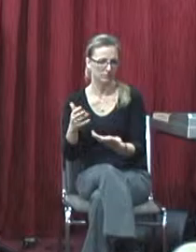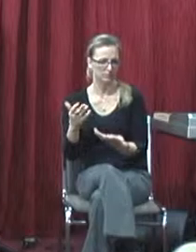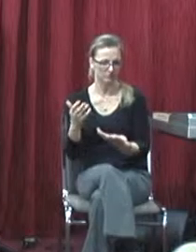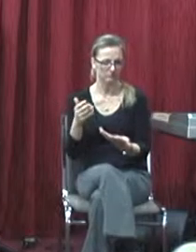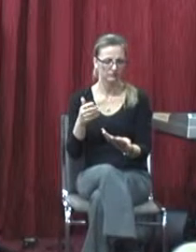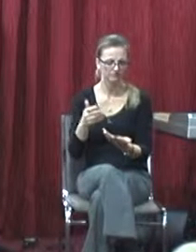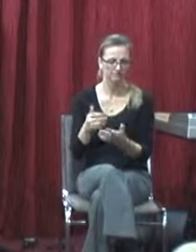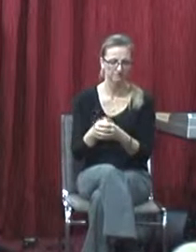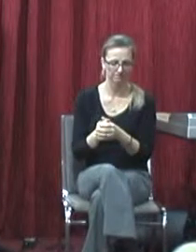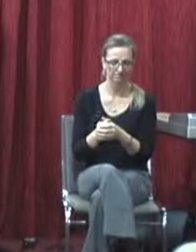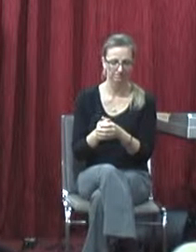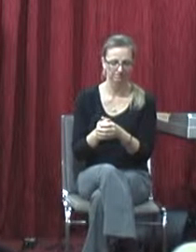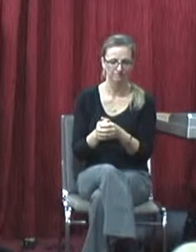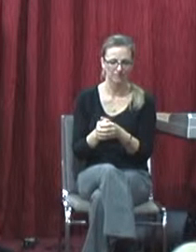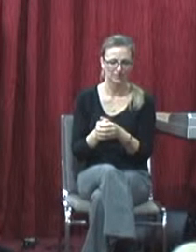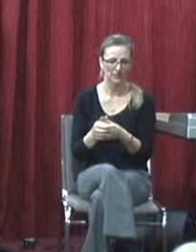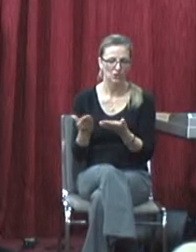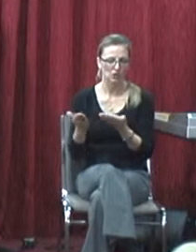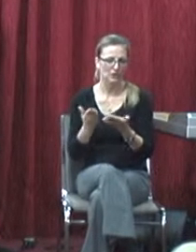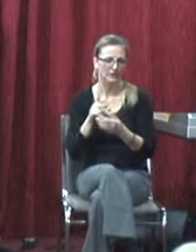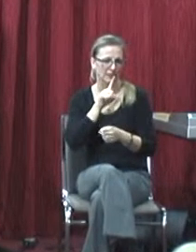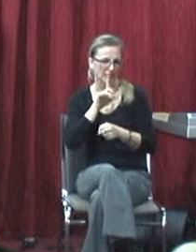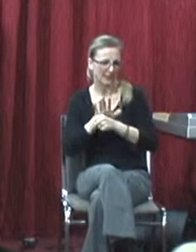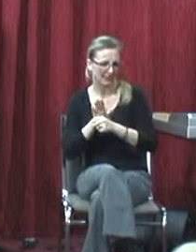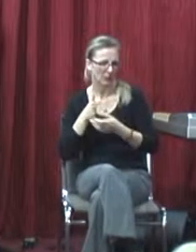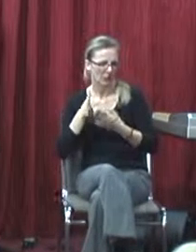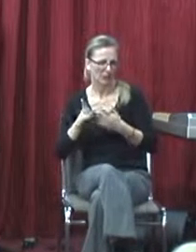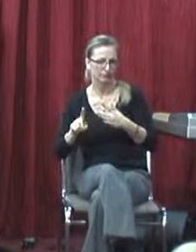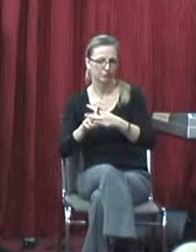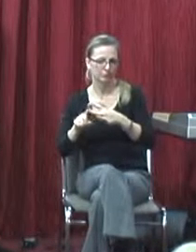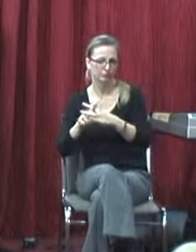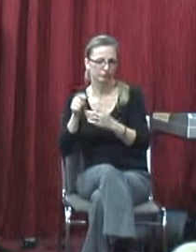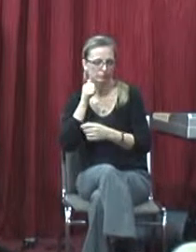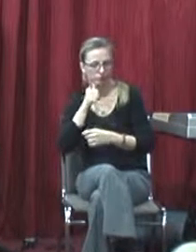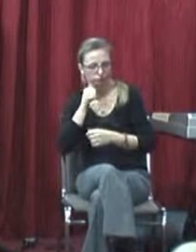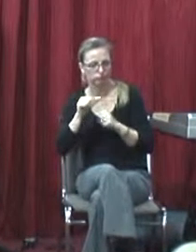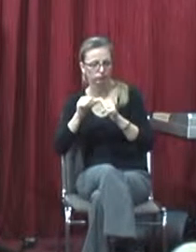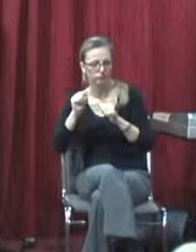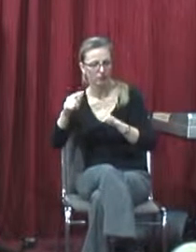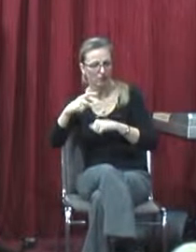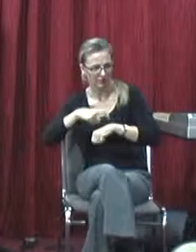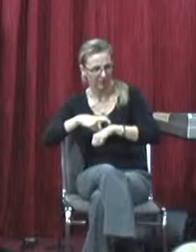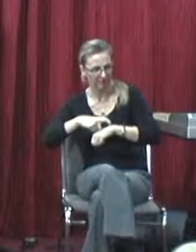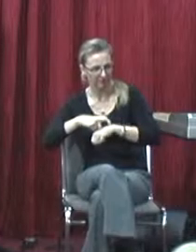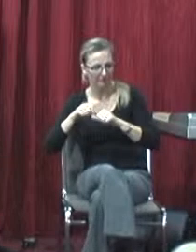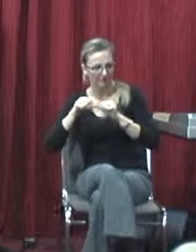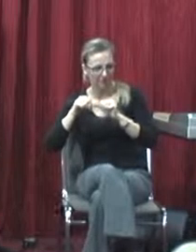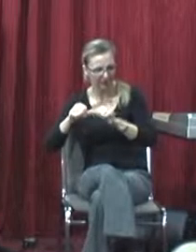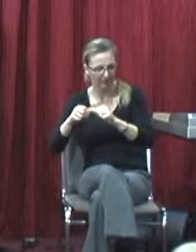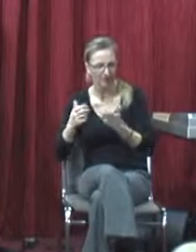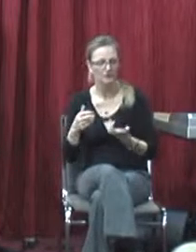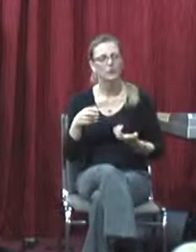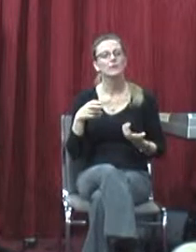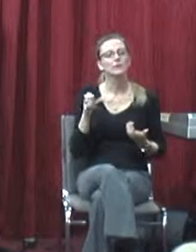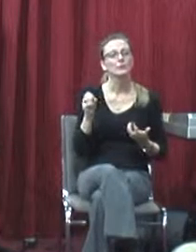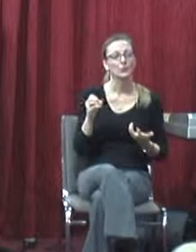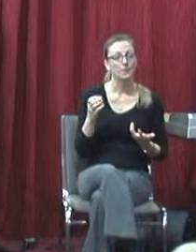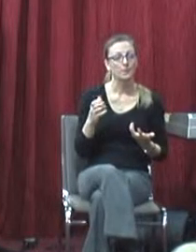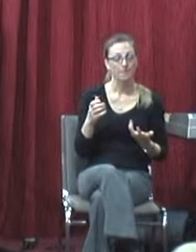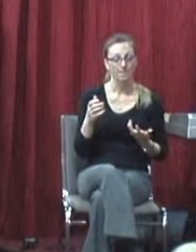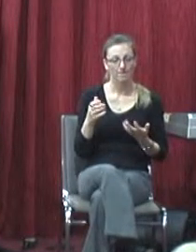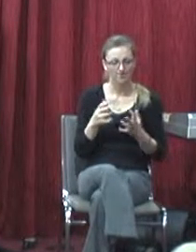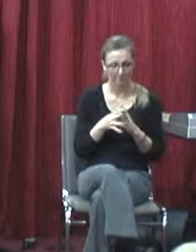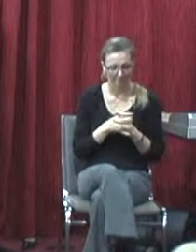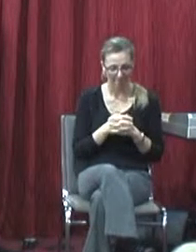culture, serving in a committed way. So based on that, to be great in God's kingdom, you must serve